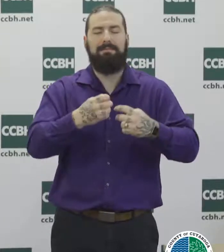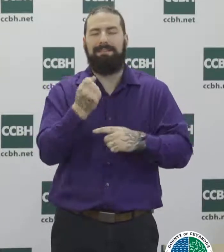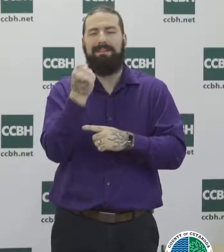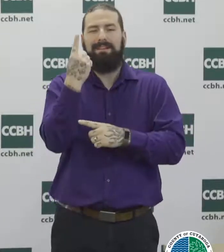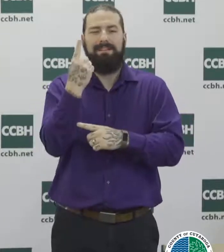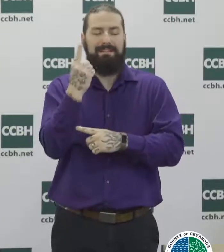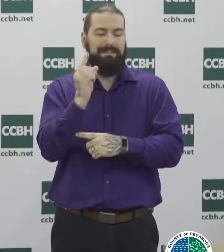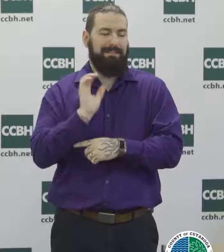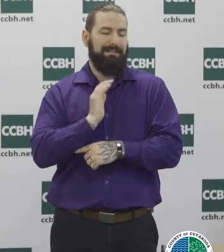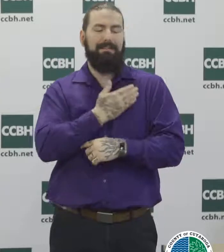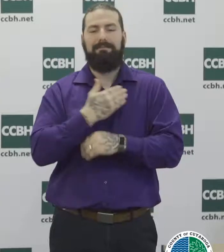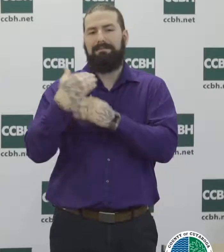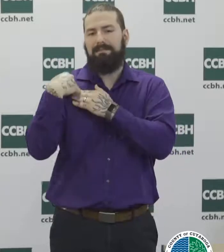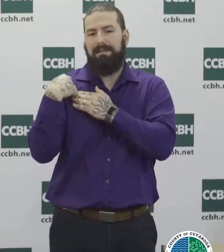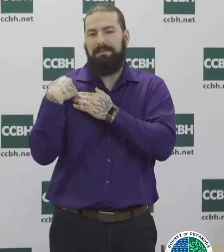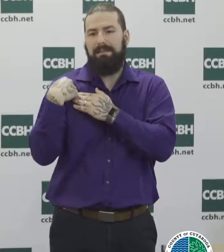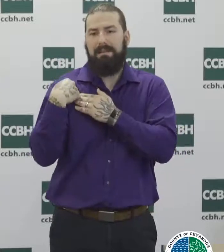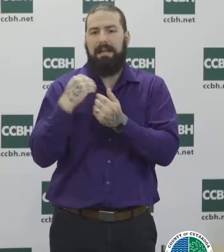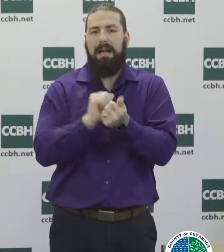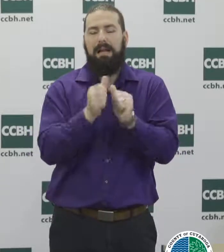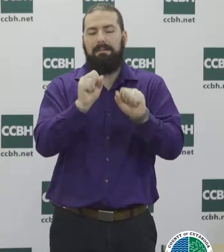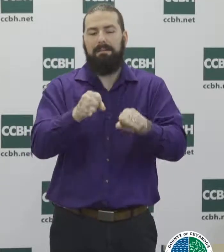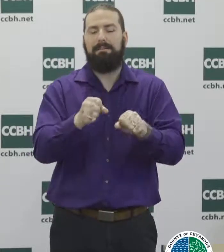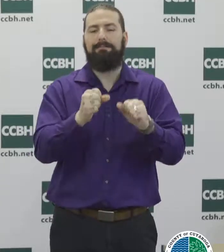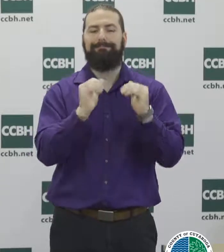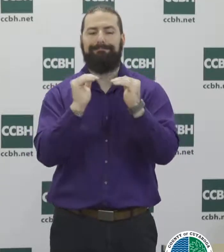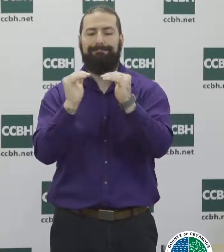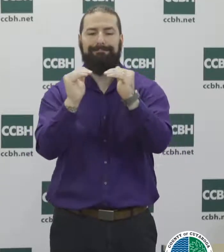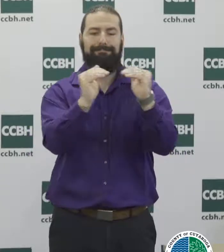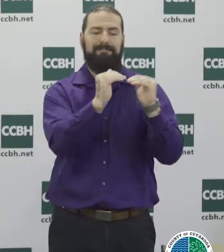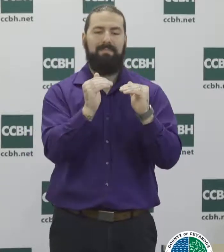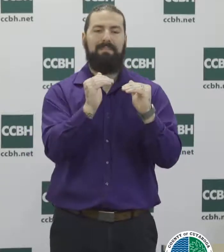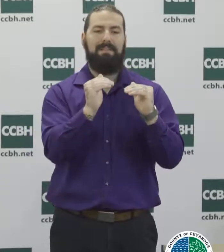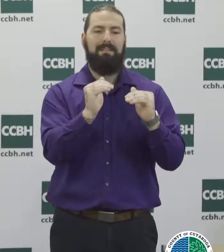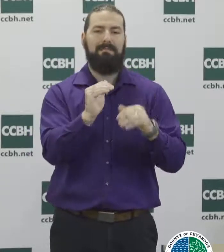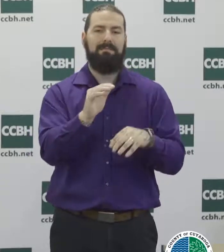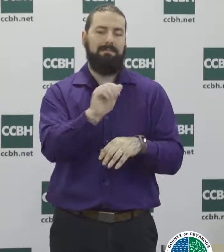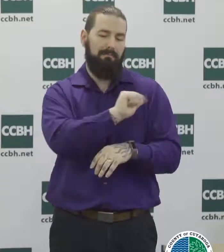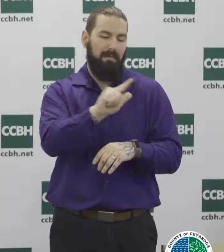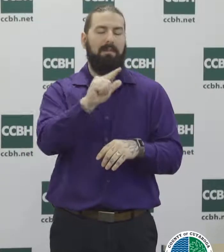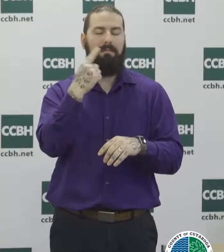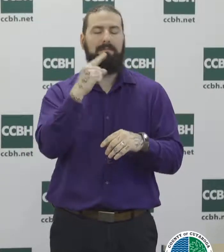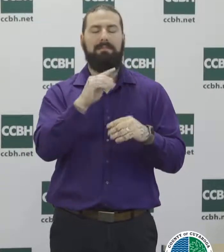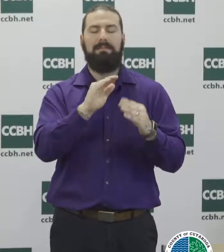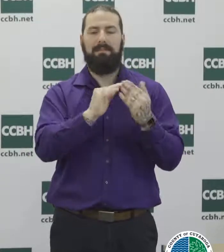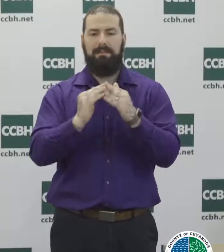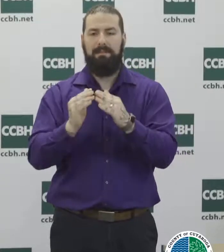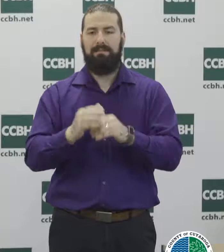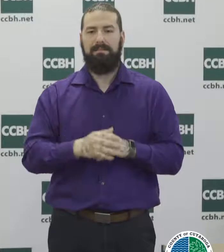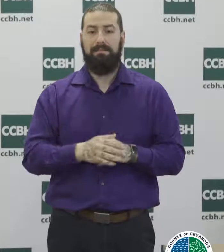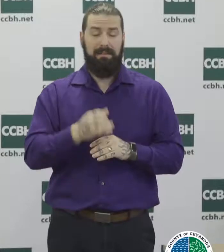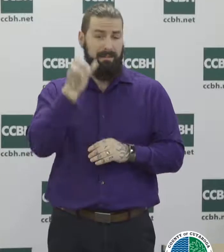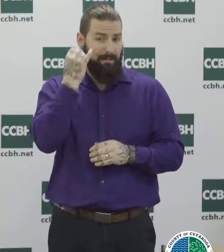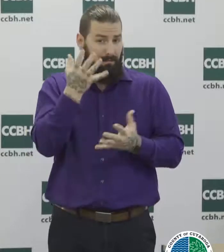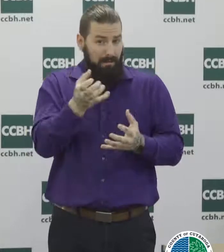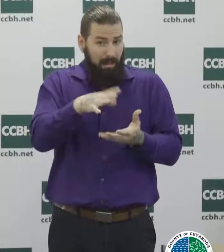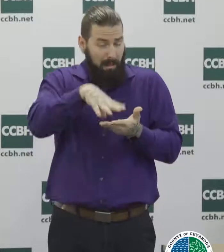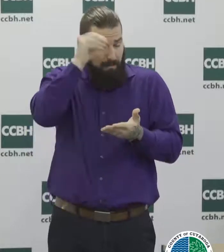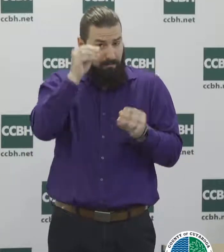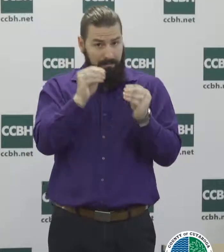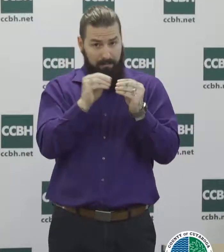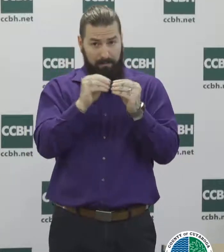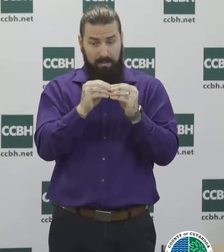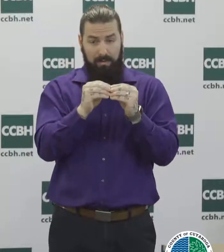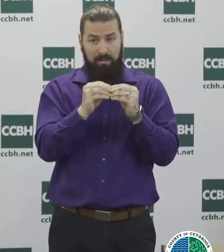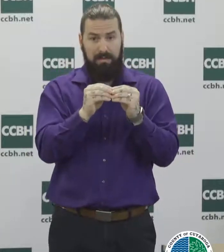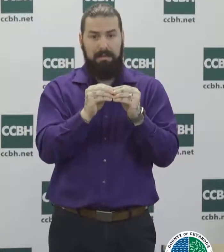role in advancing equity in our community. So for those who would like to learn more about our